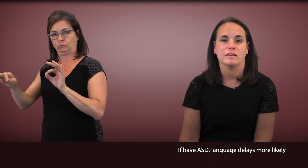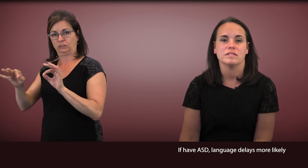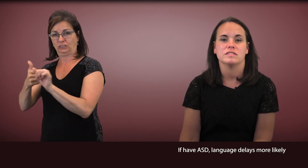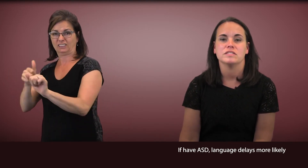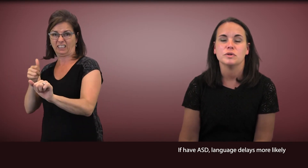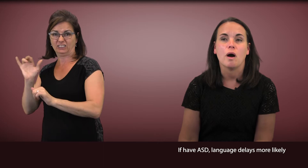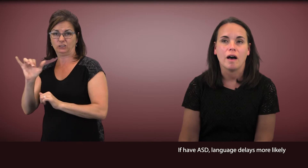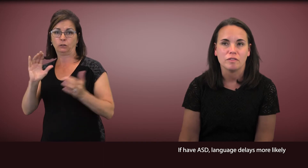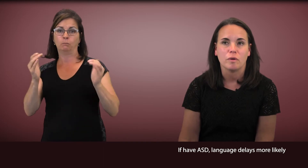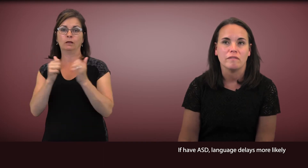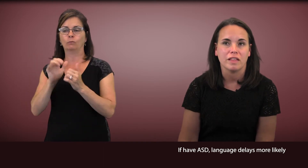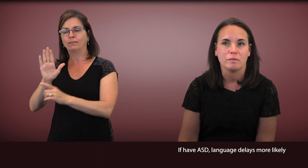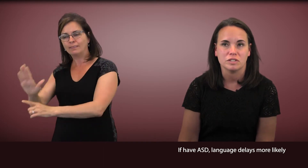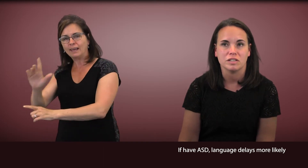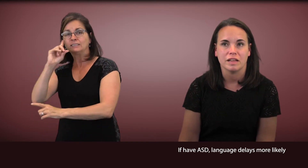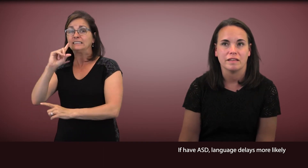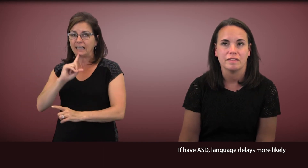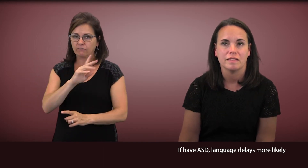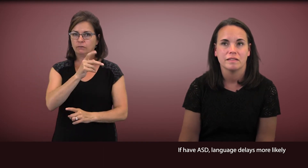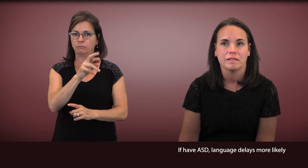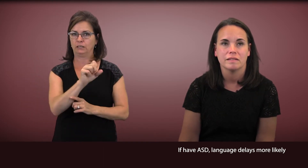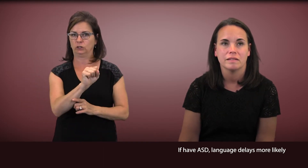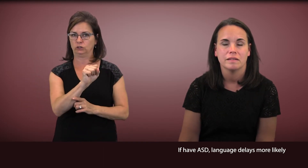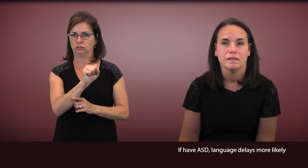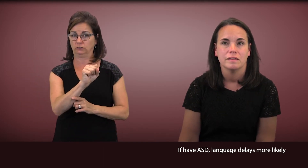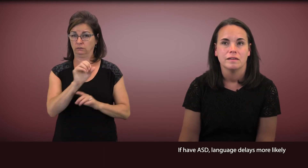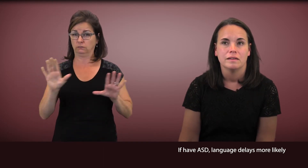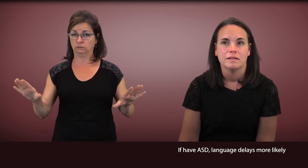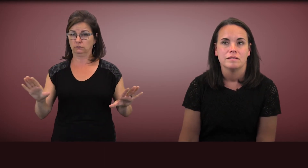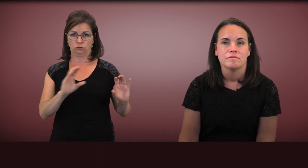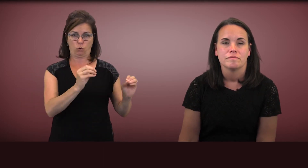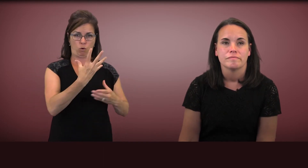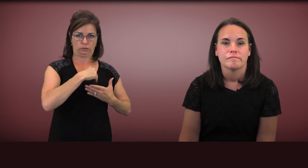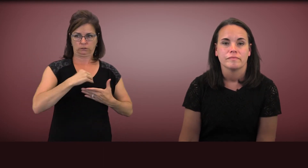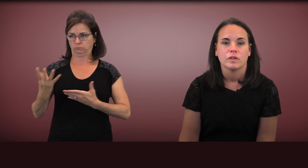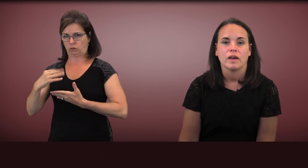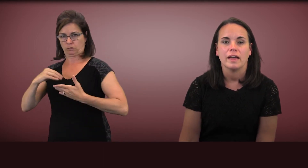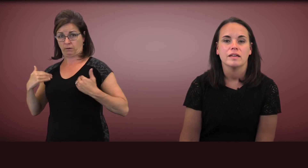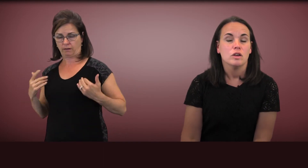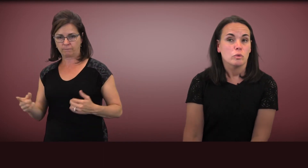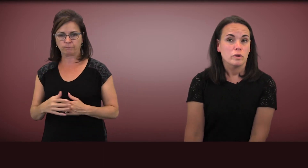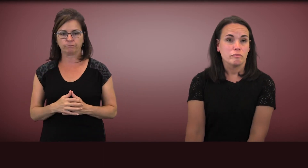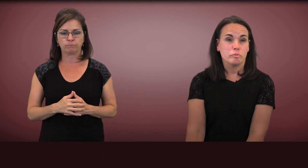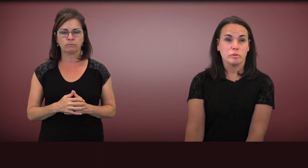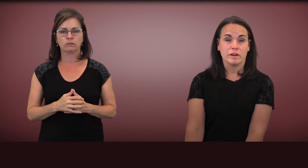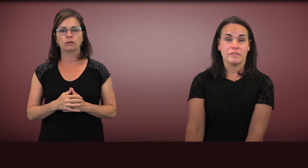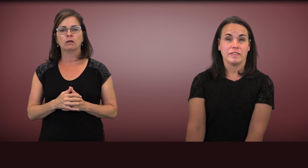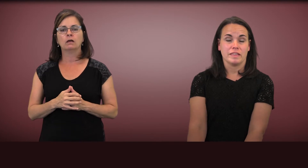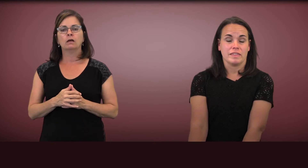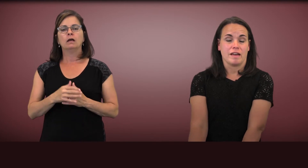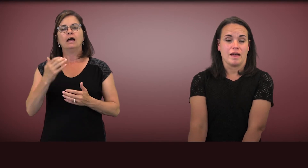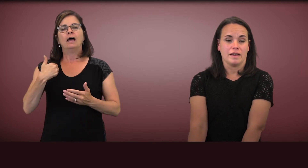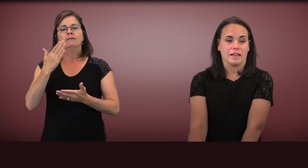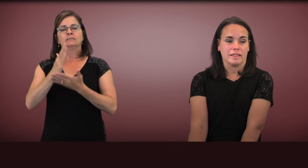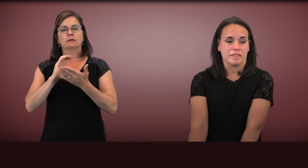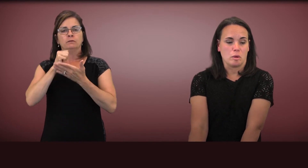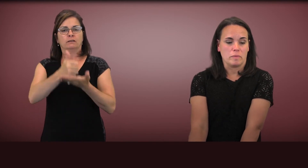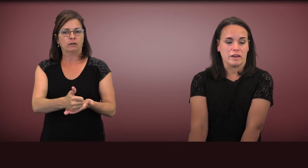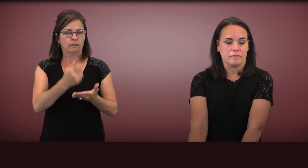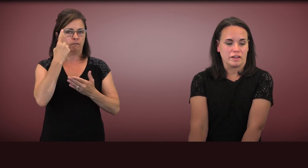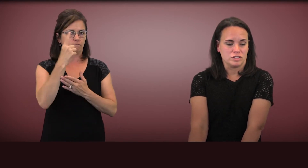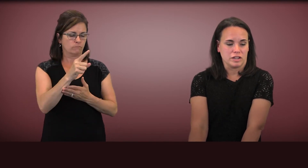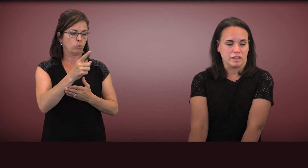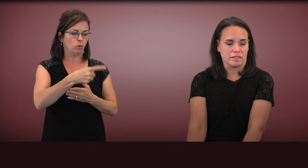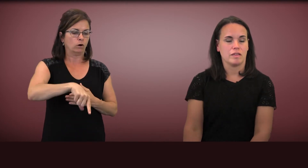deaf peers to also have language delays. Okay? We've previously thought in